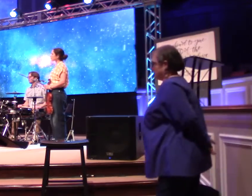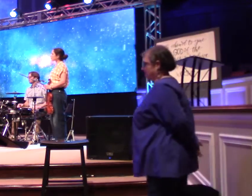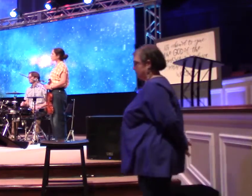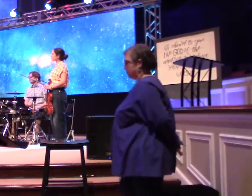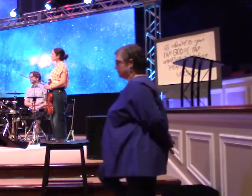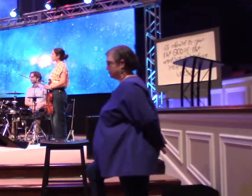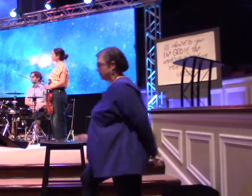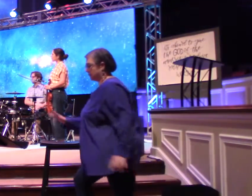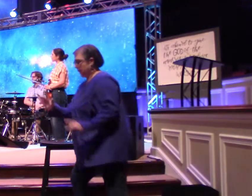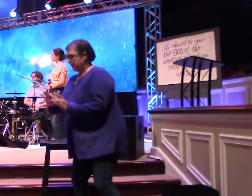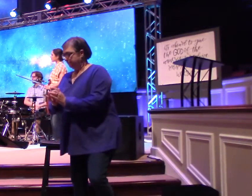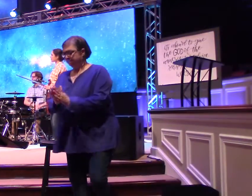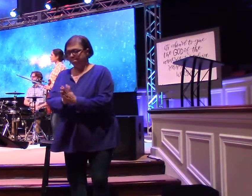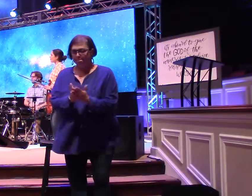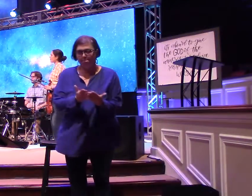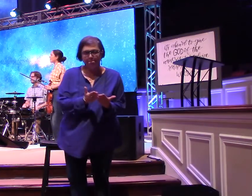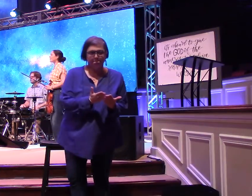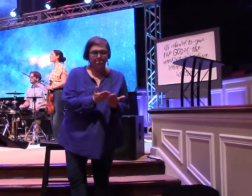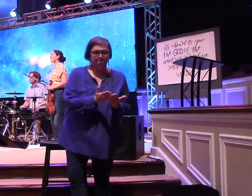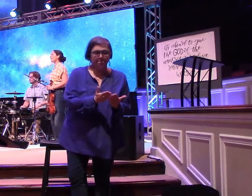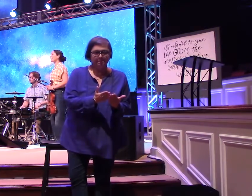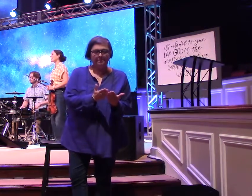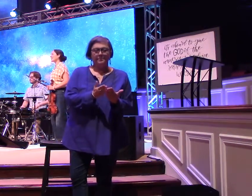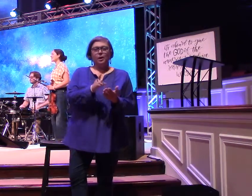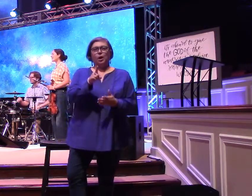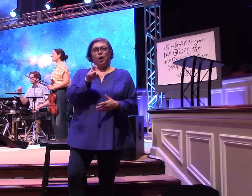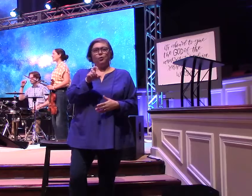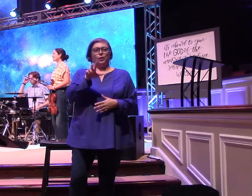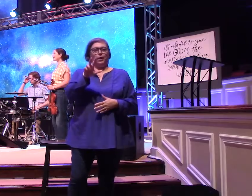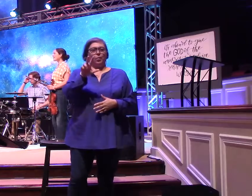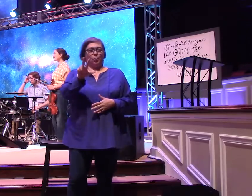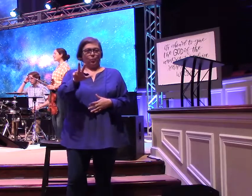Take your Bible if you have one there. Turn with me to the 103rd Psalm.